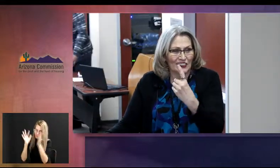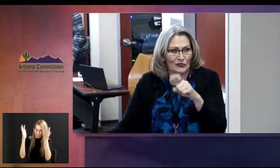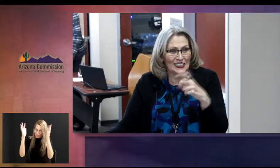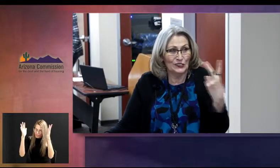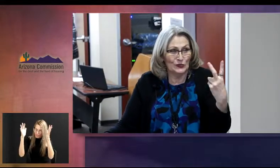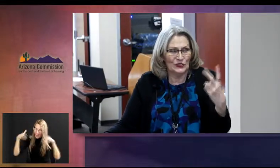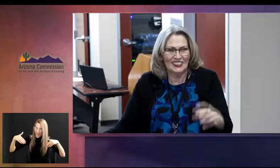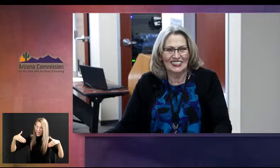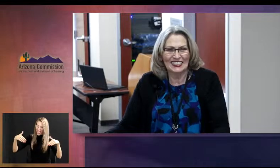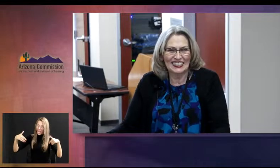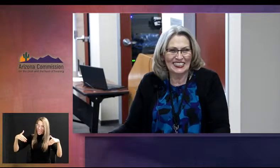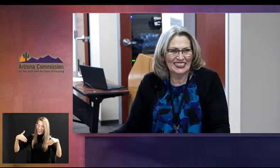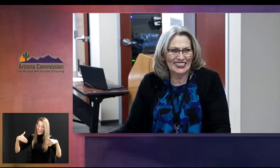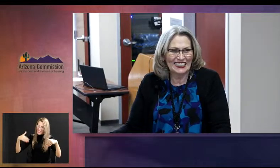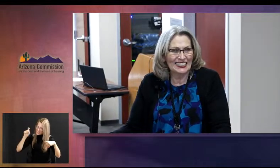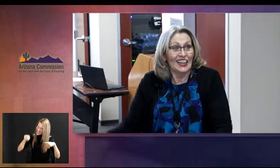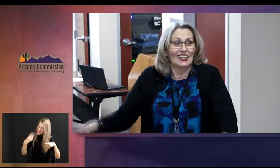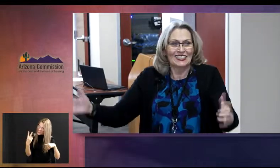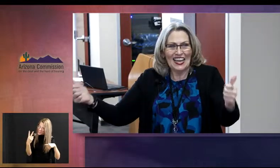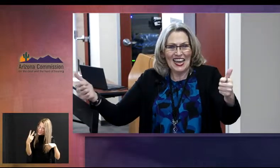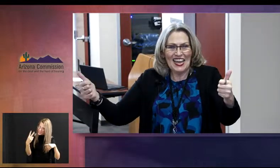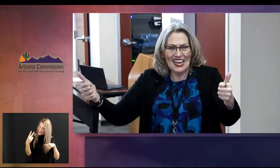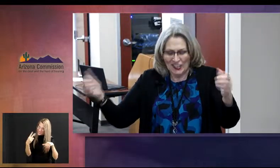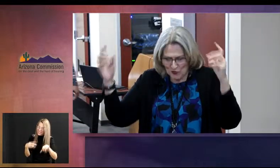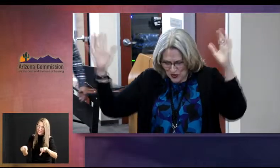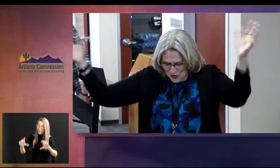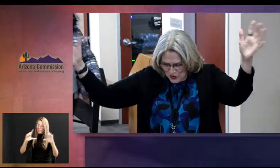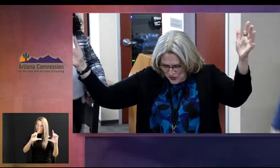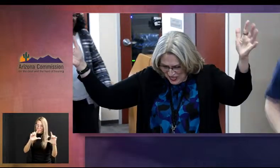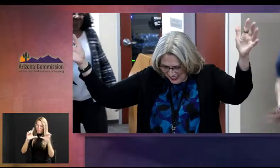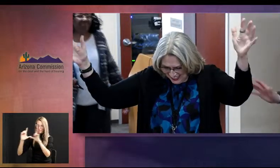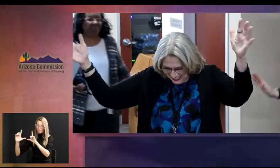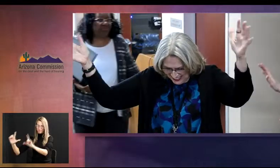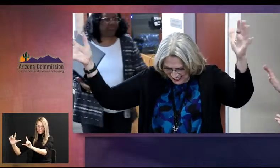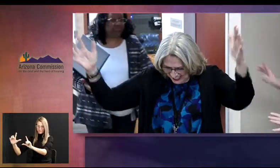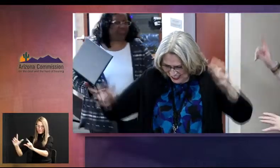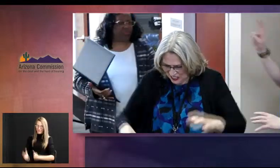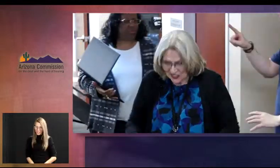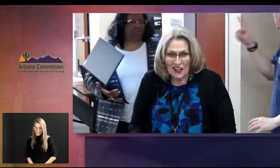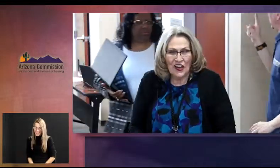One. Need to. Oh, shoot.